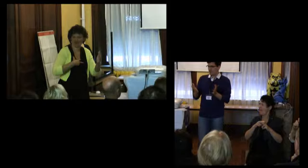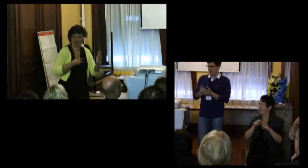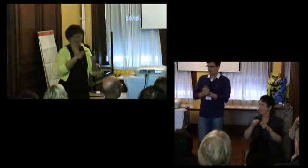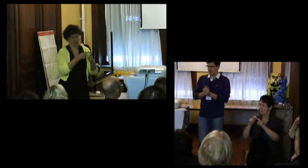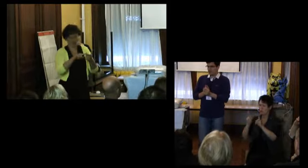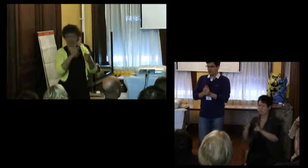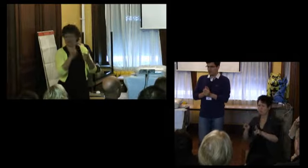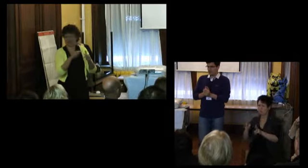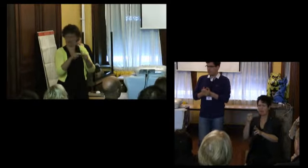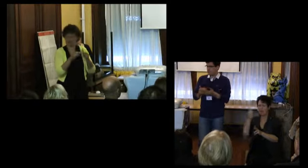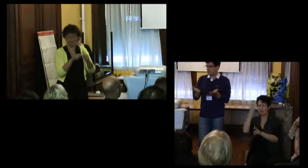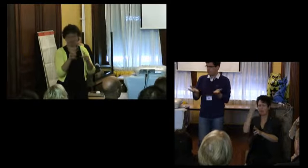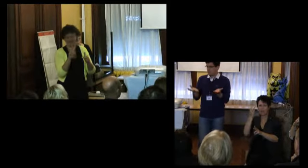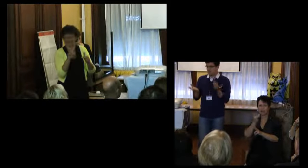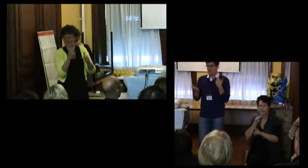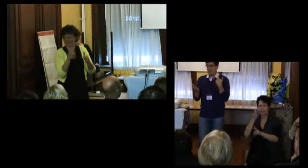forgot the second one.